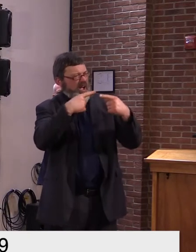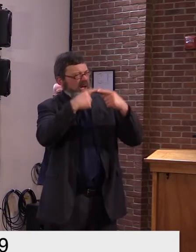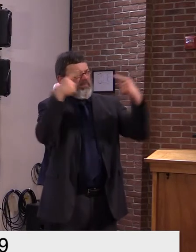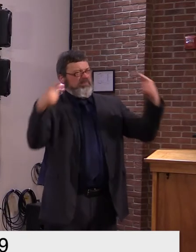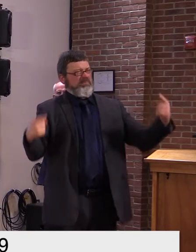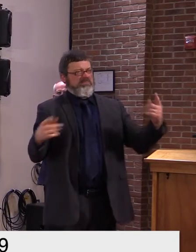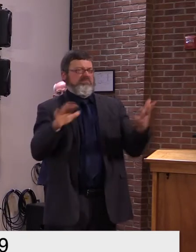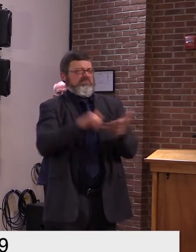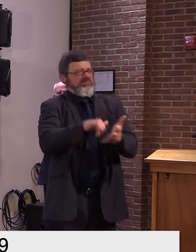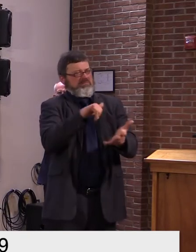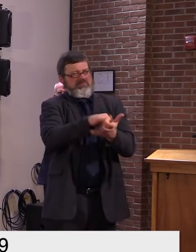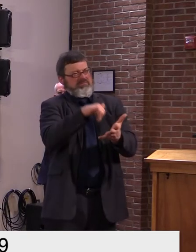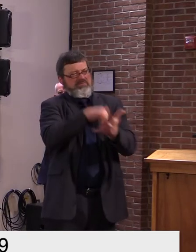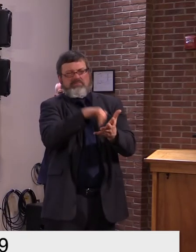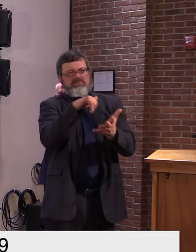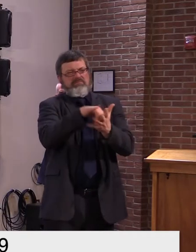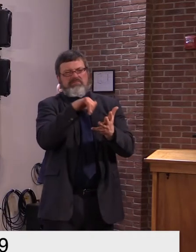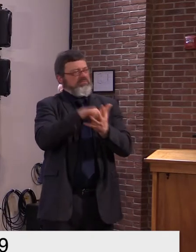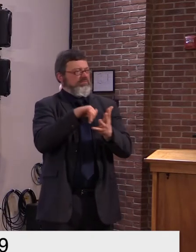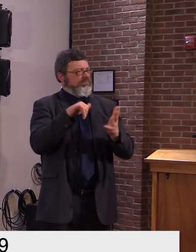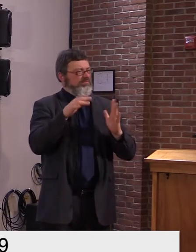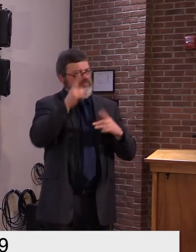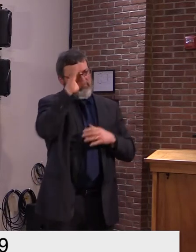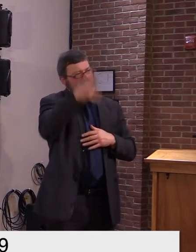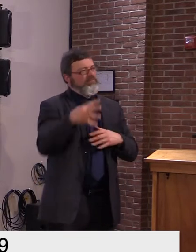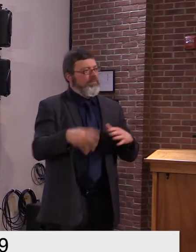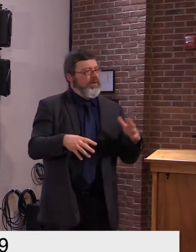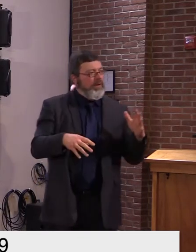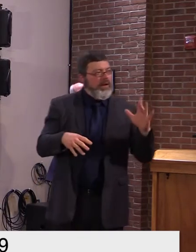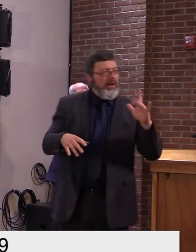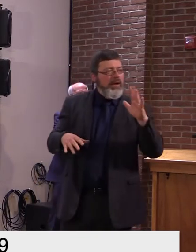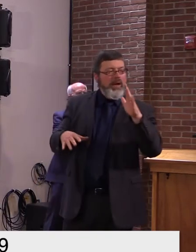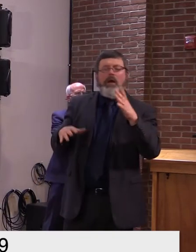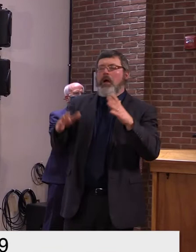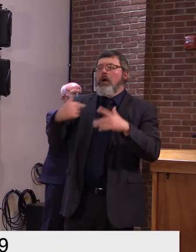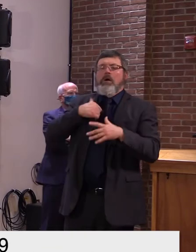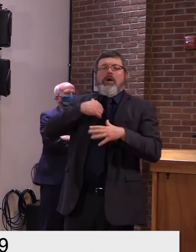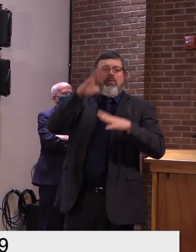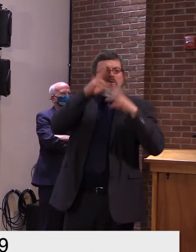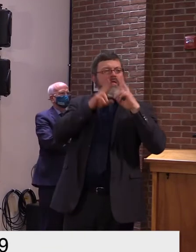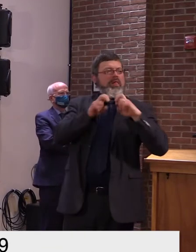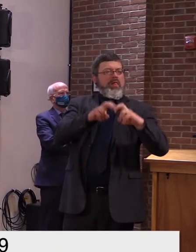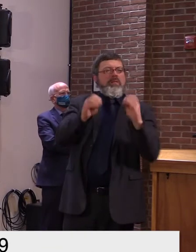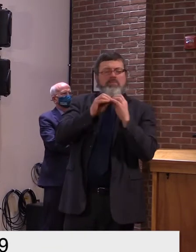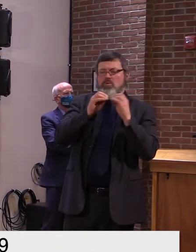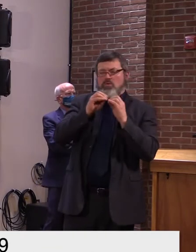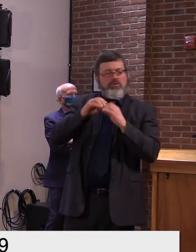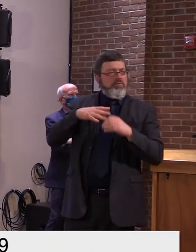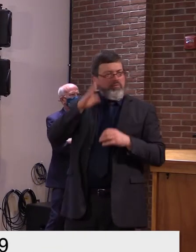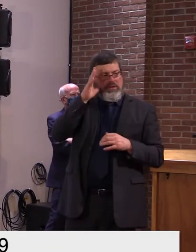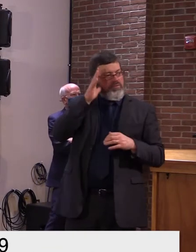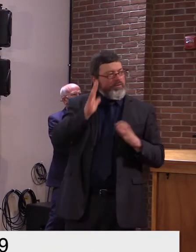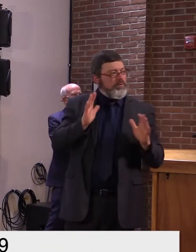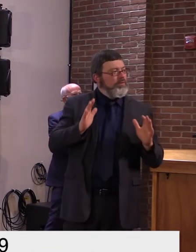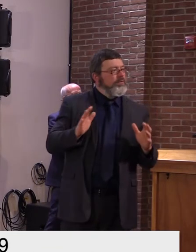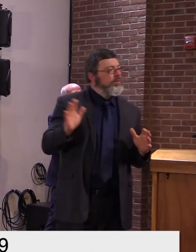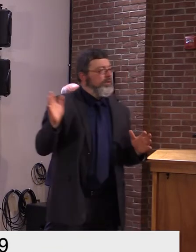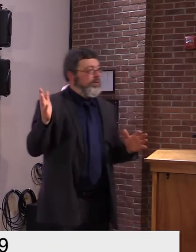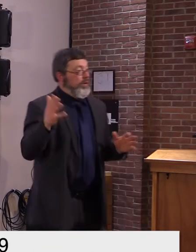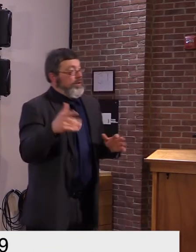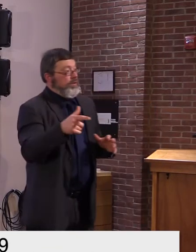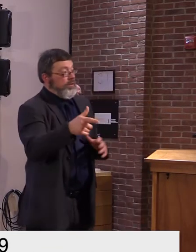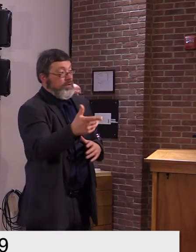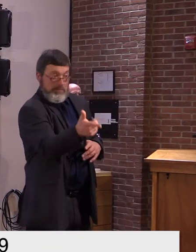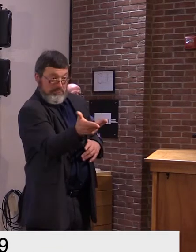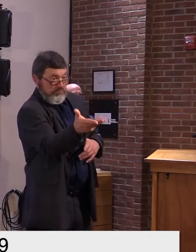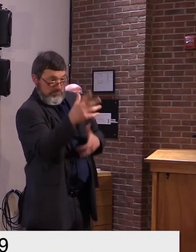Okay, I appreciate that. I will look into that a little more. Yeah, if you find out anything, please send us an email so we can chase that